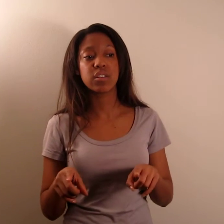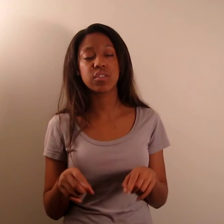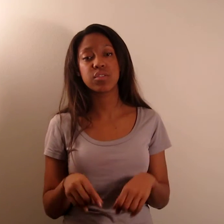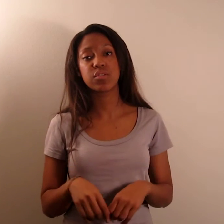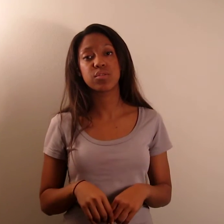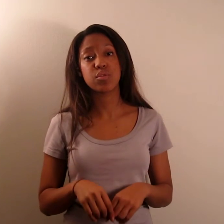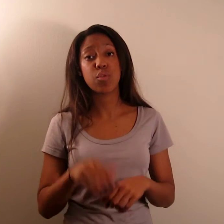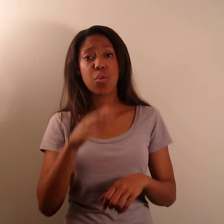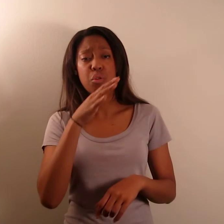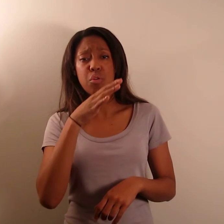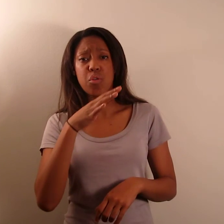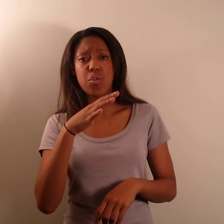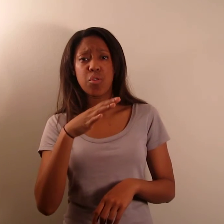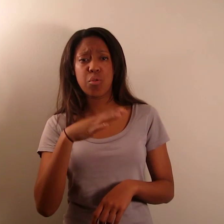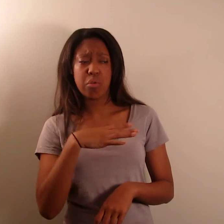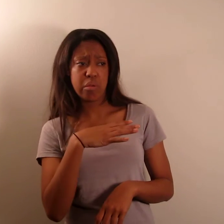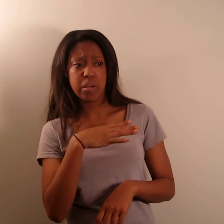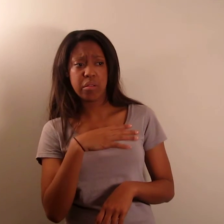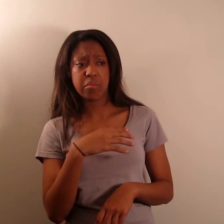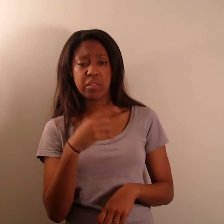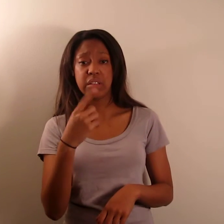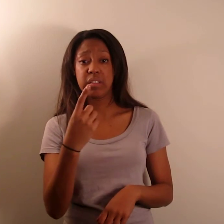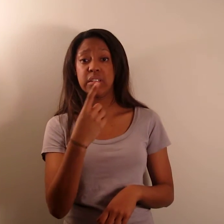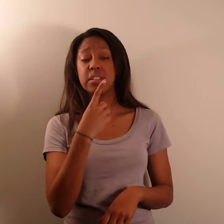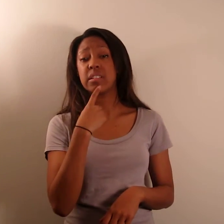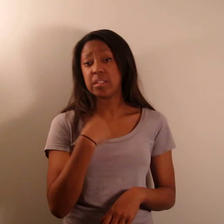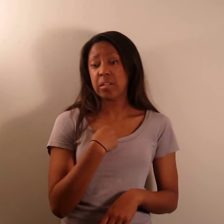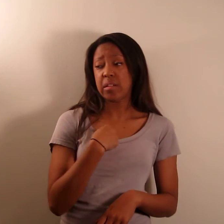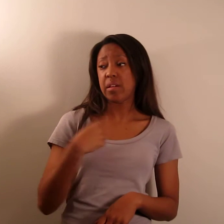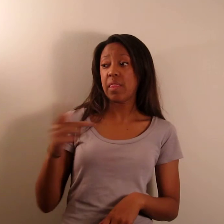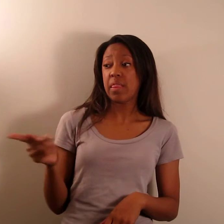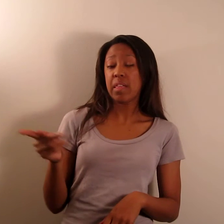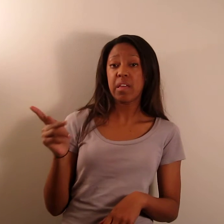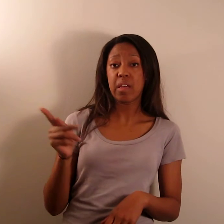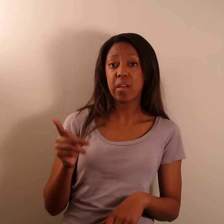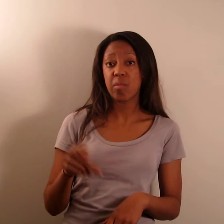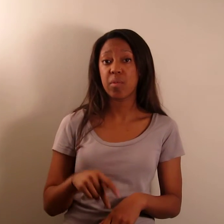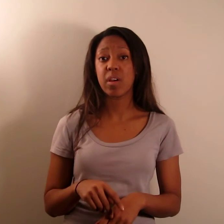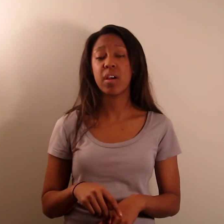The Triangle owners used private detective agencies to provide replacement workers and muscle.